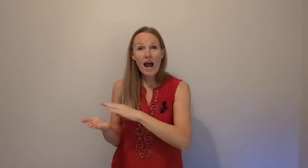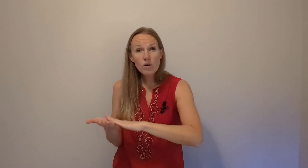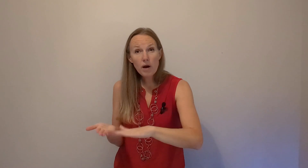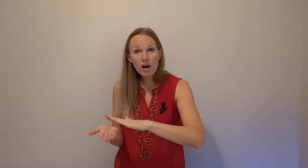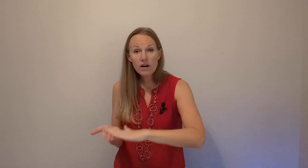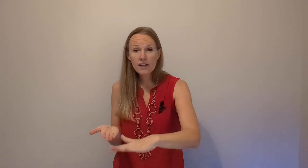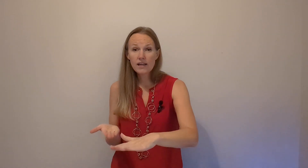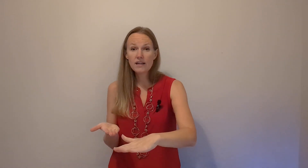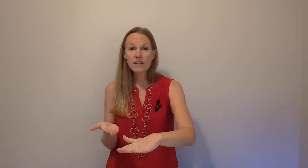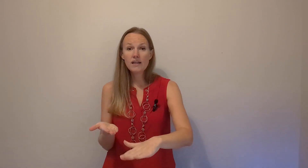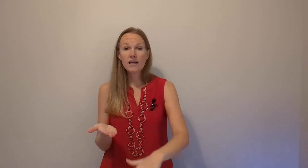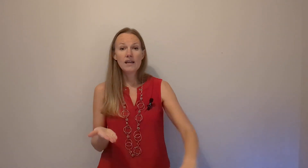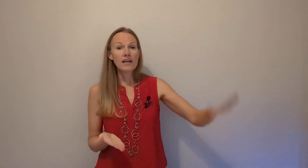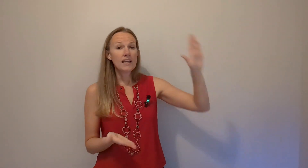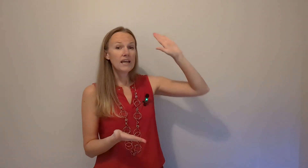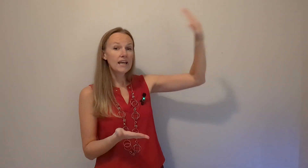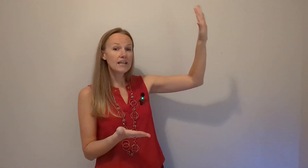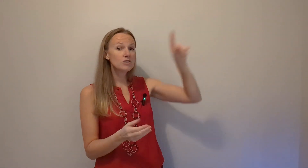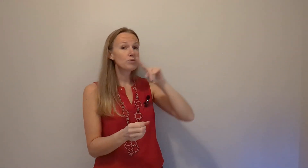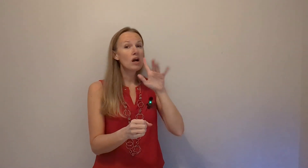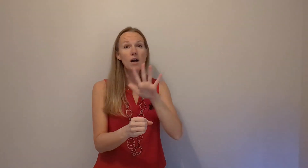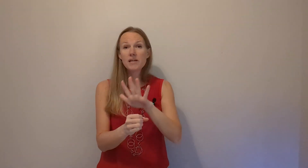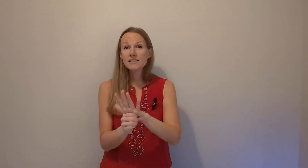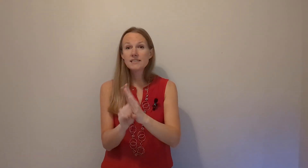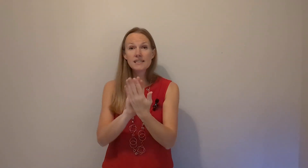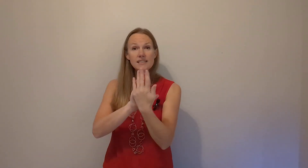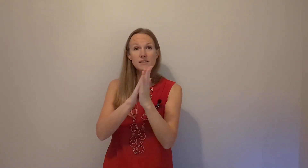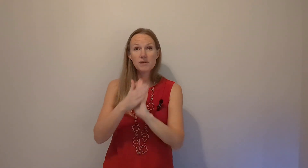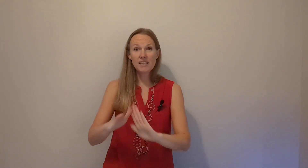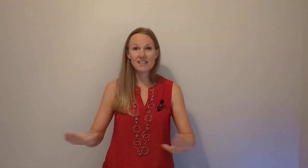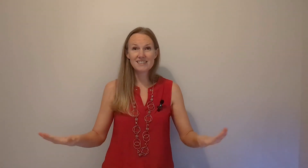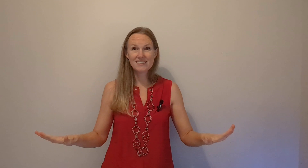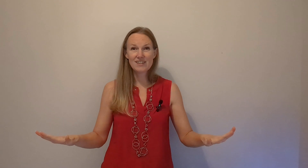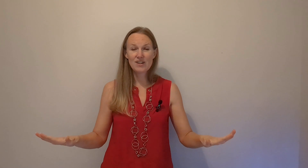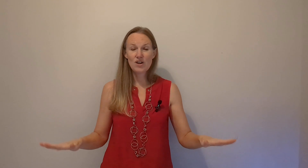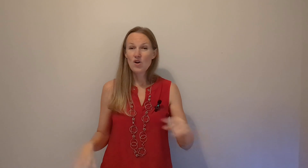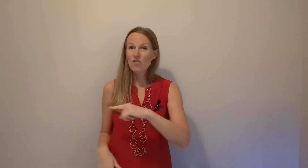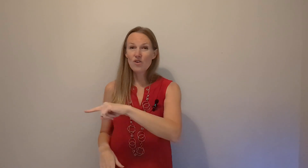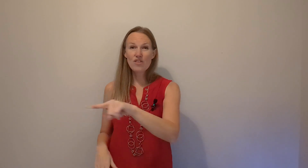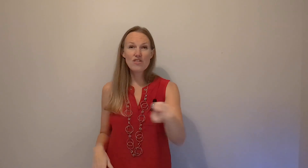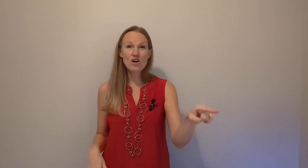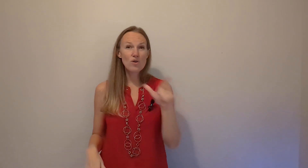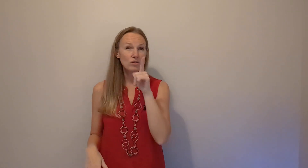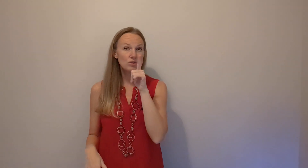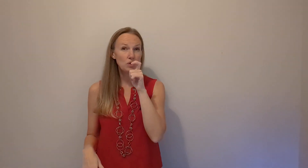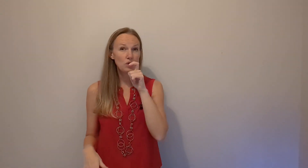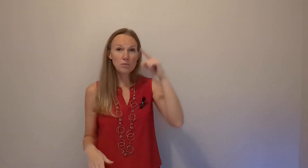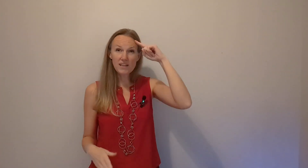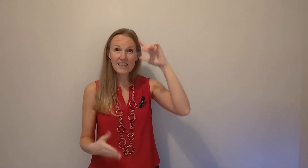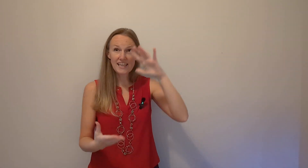our pardon. His promise is peace for those who